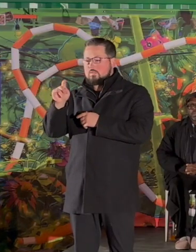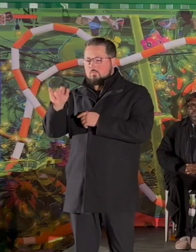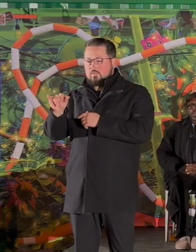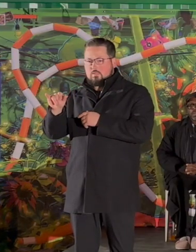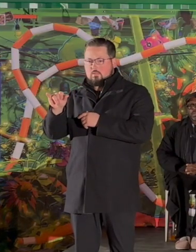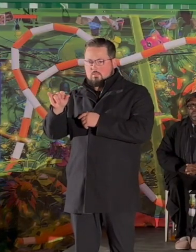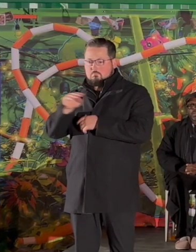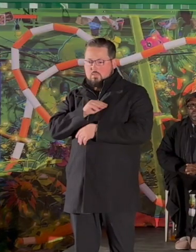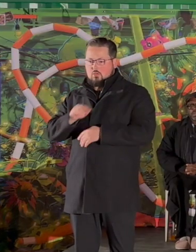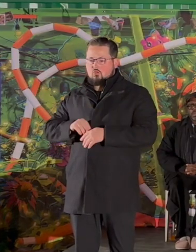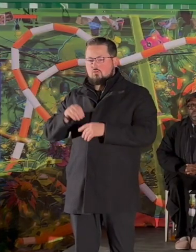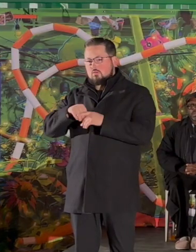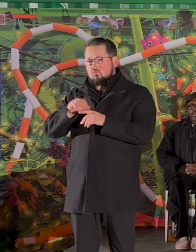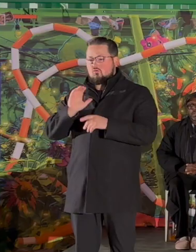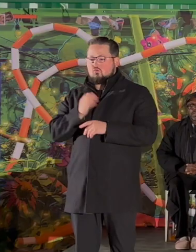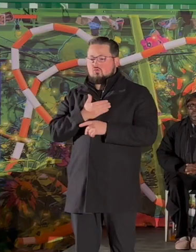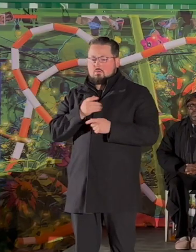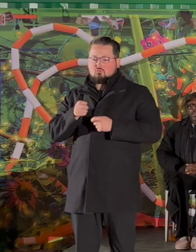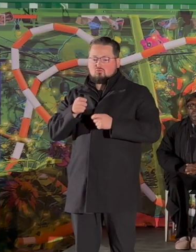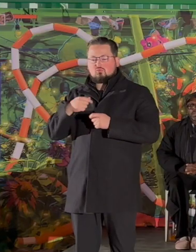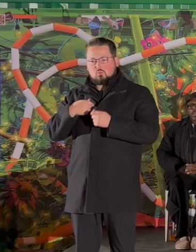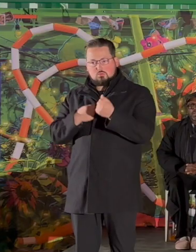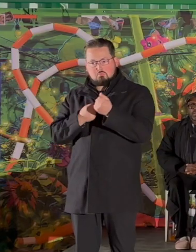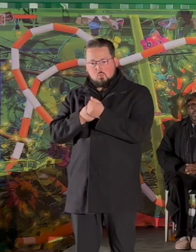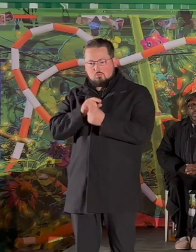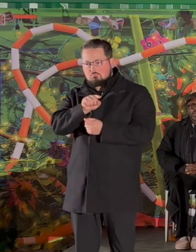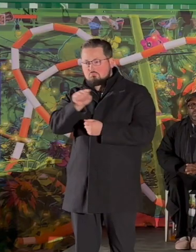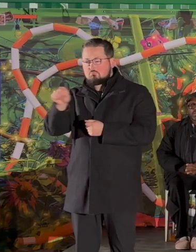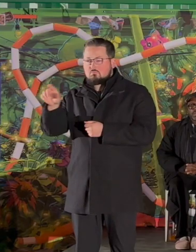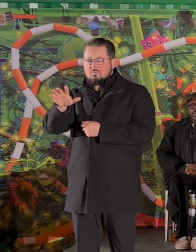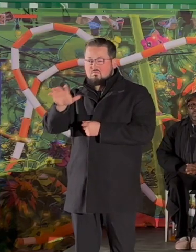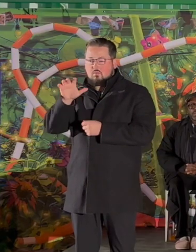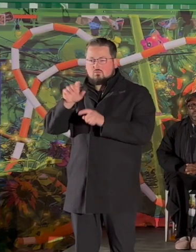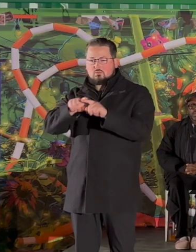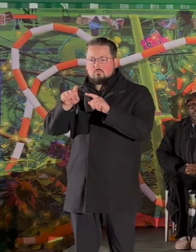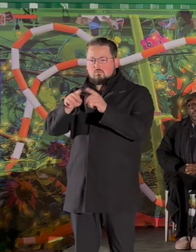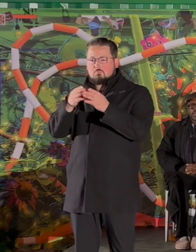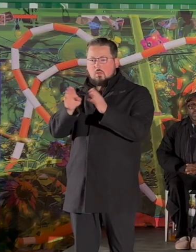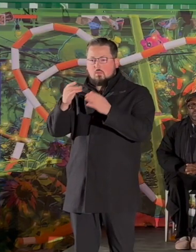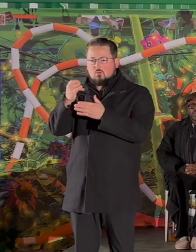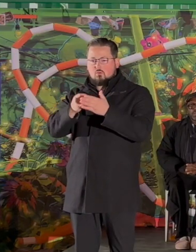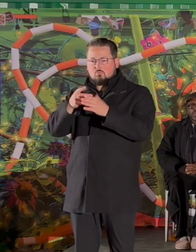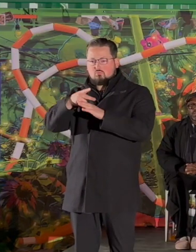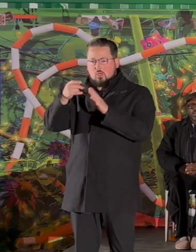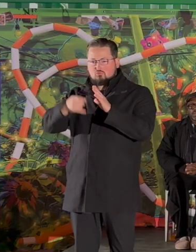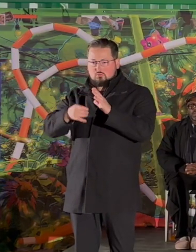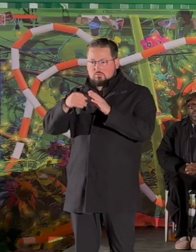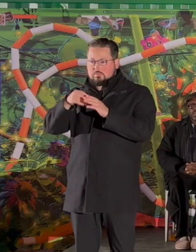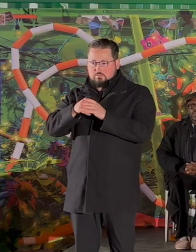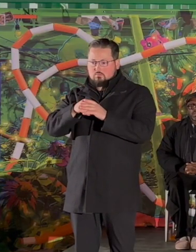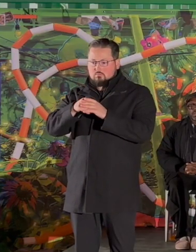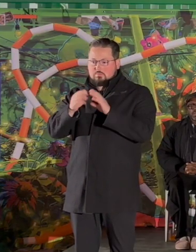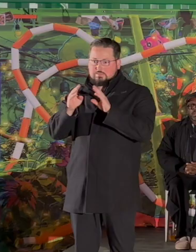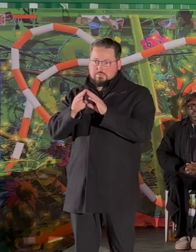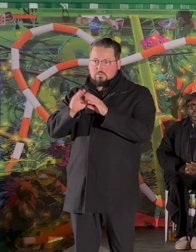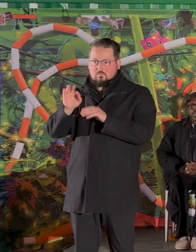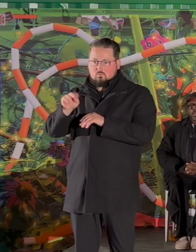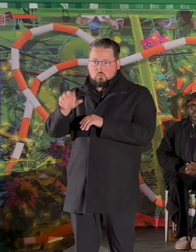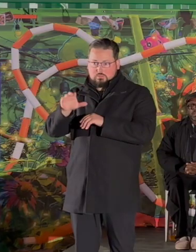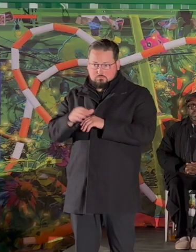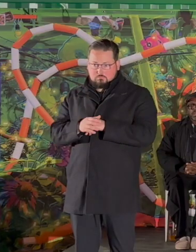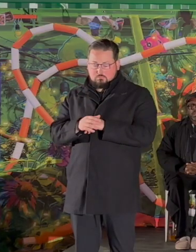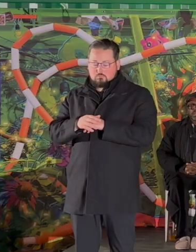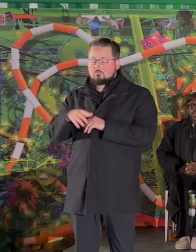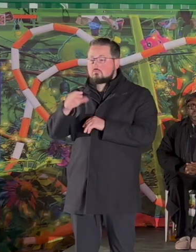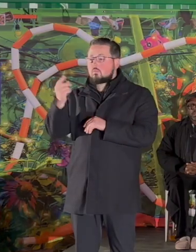in our administration, we supported more than 500 public art projects across the entire city. And in